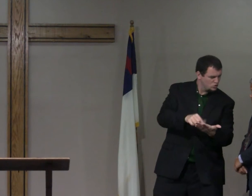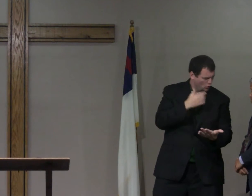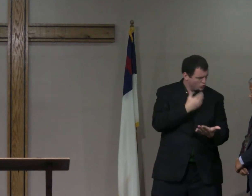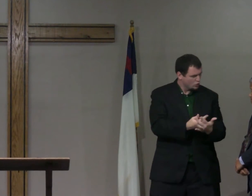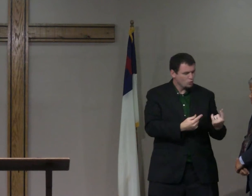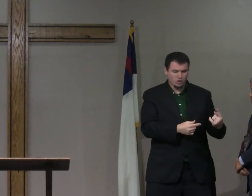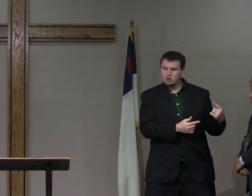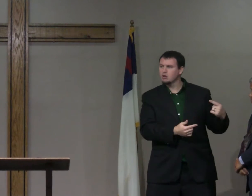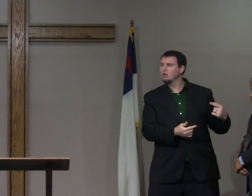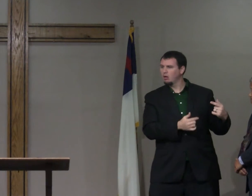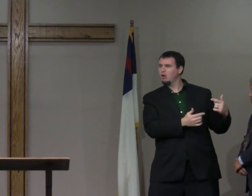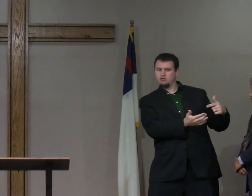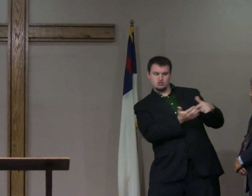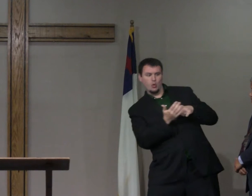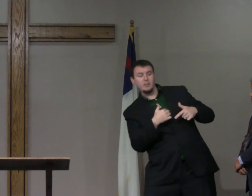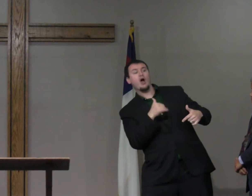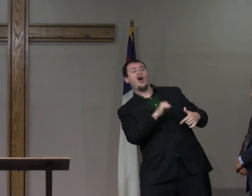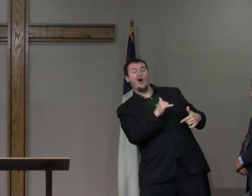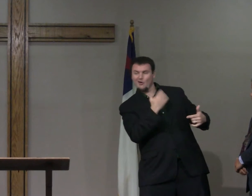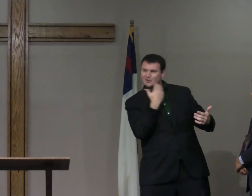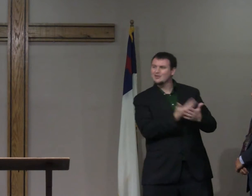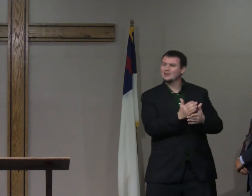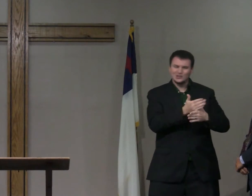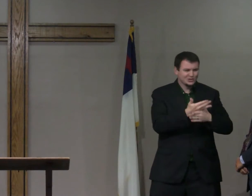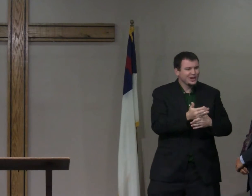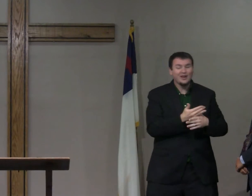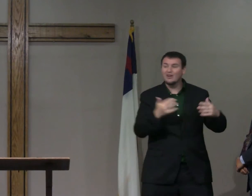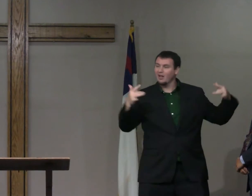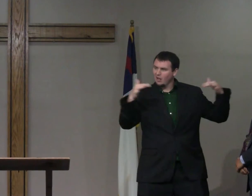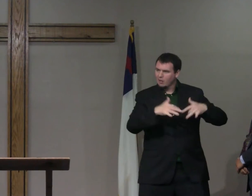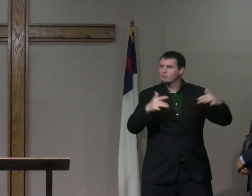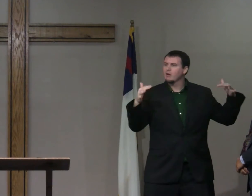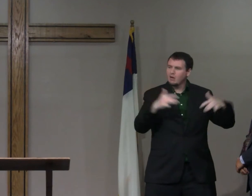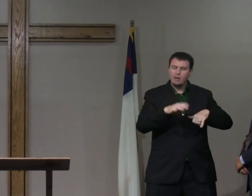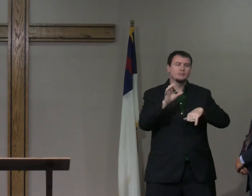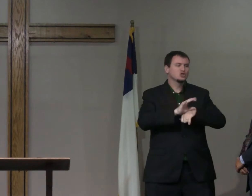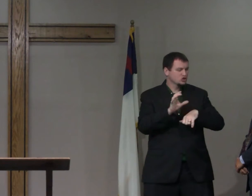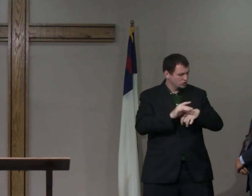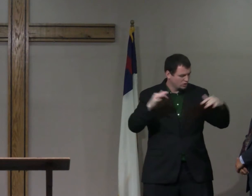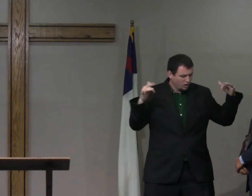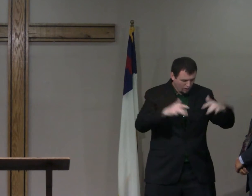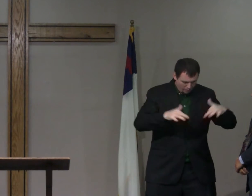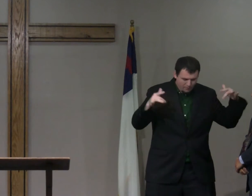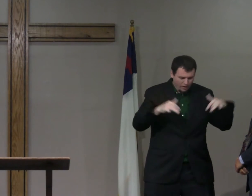we share verses with each other and encourage each other with Bible verses, and we go to church